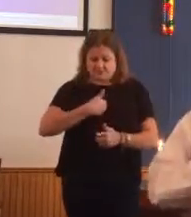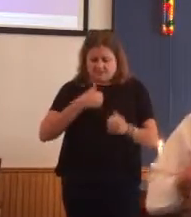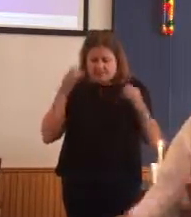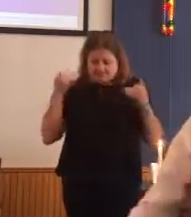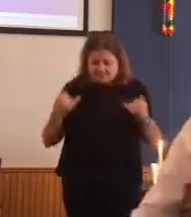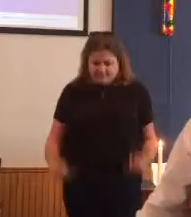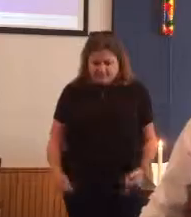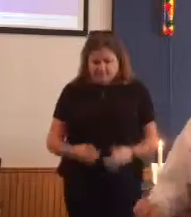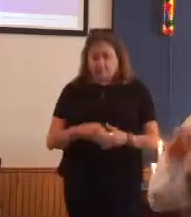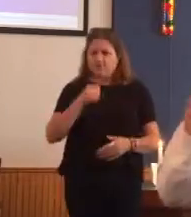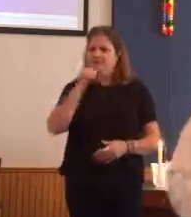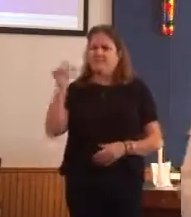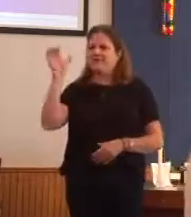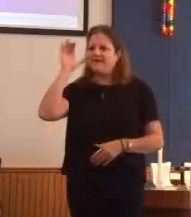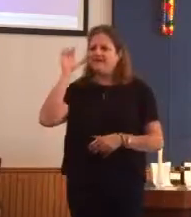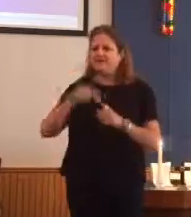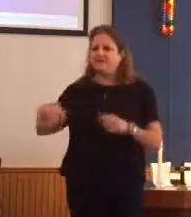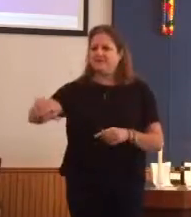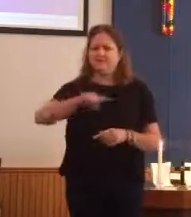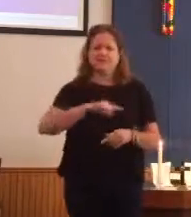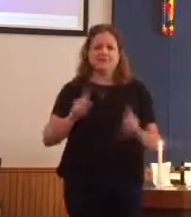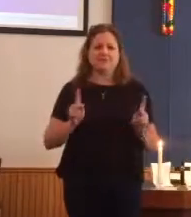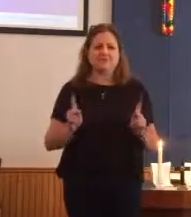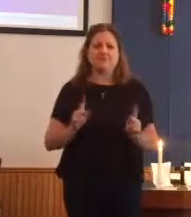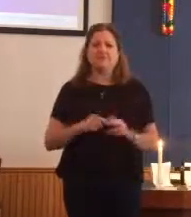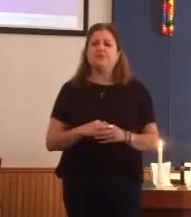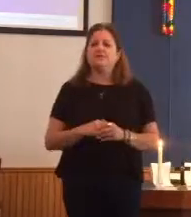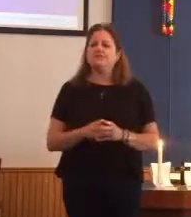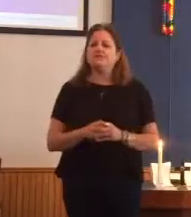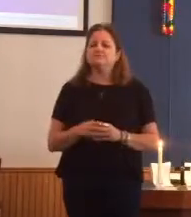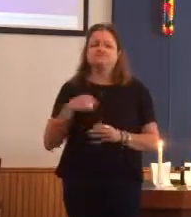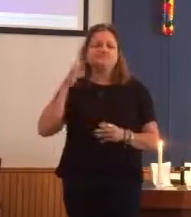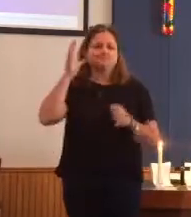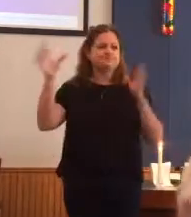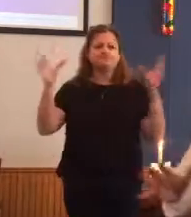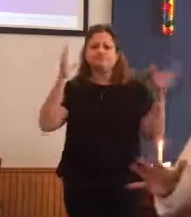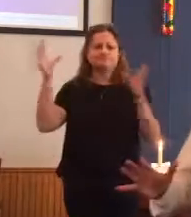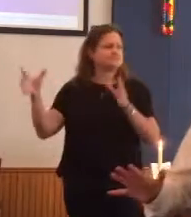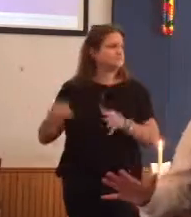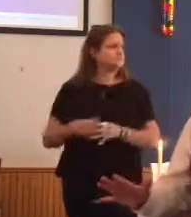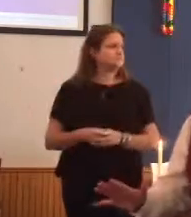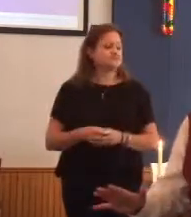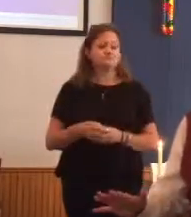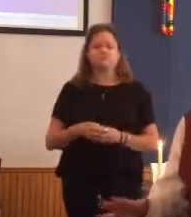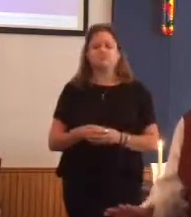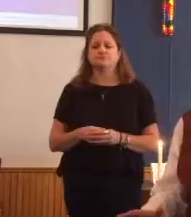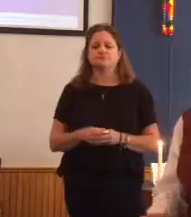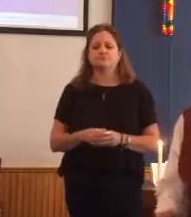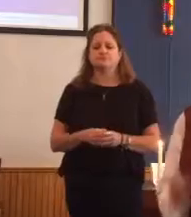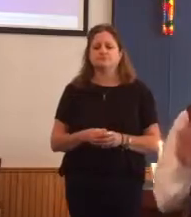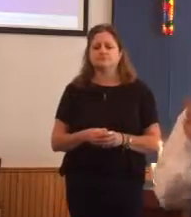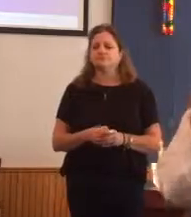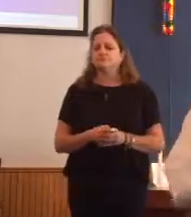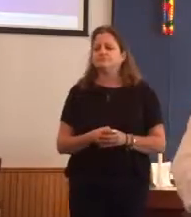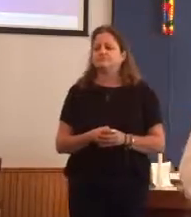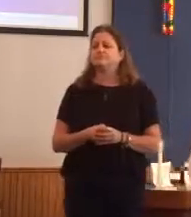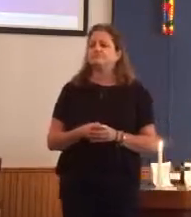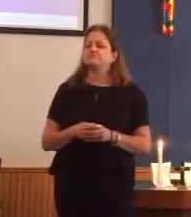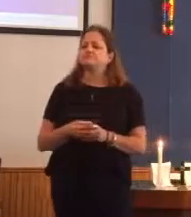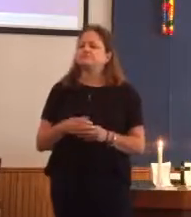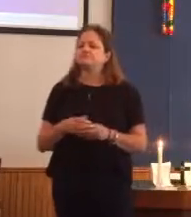simply do not listen to the other side. We don't. And